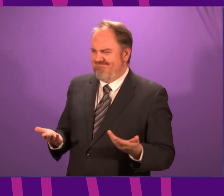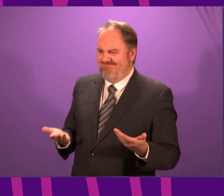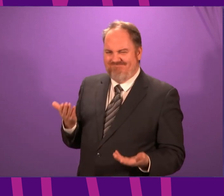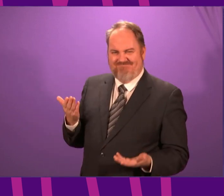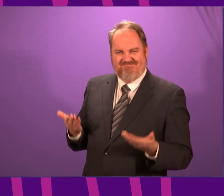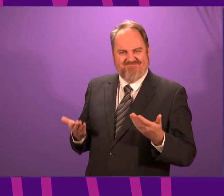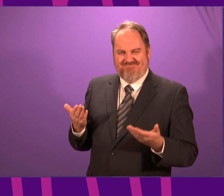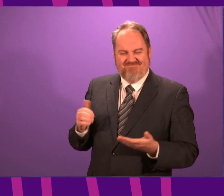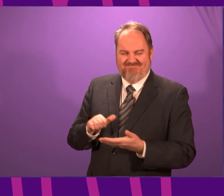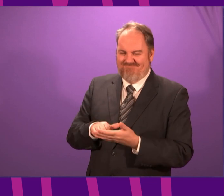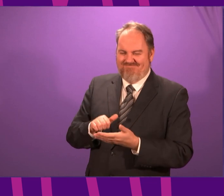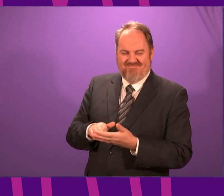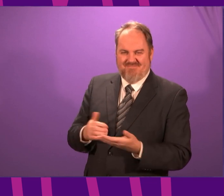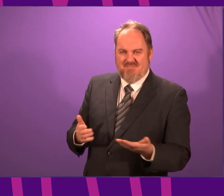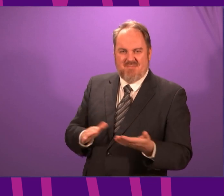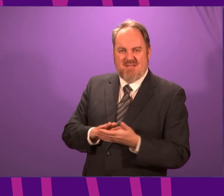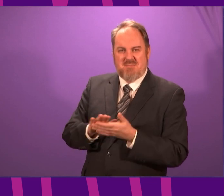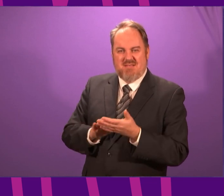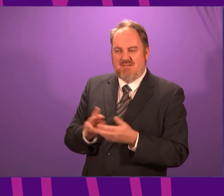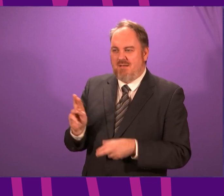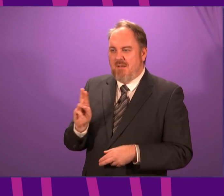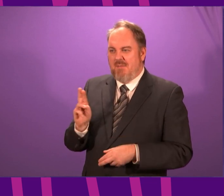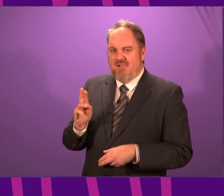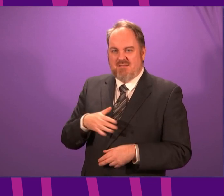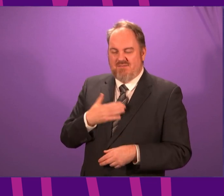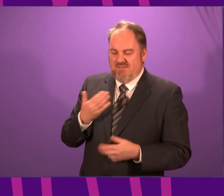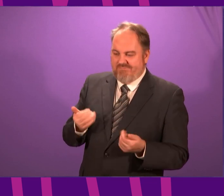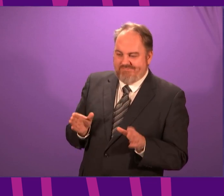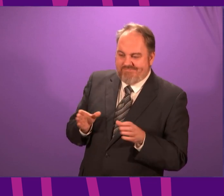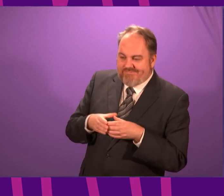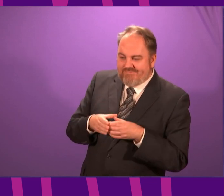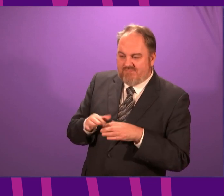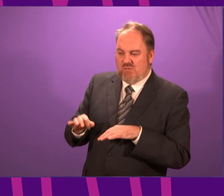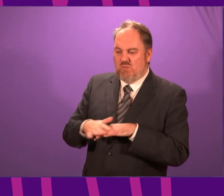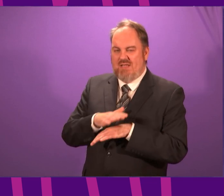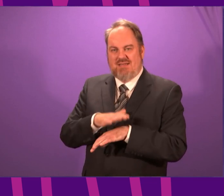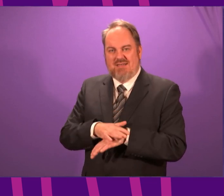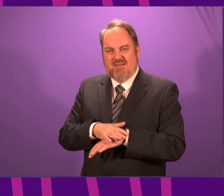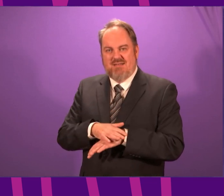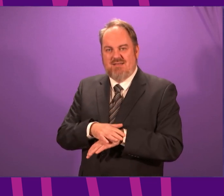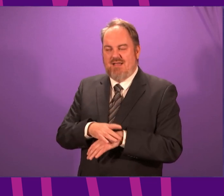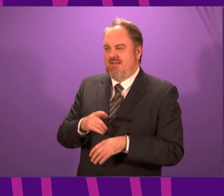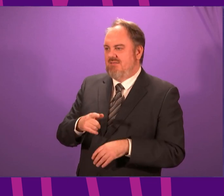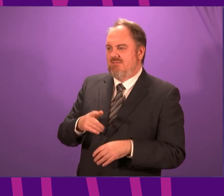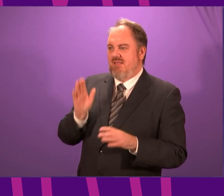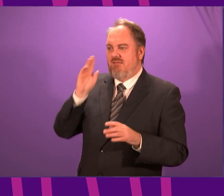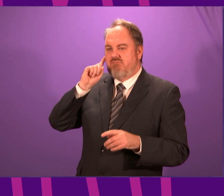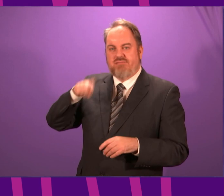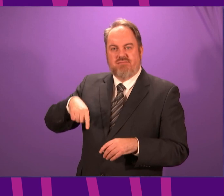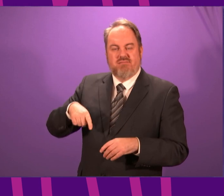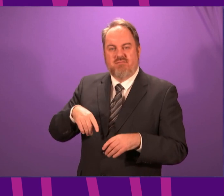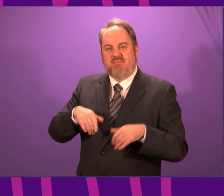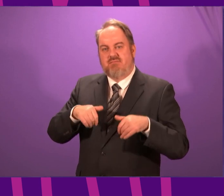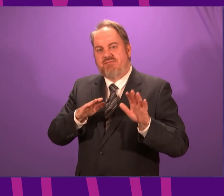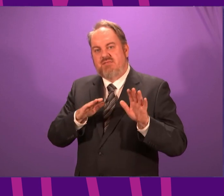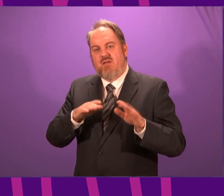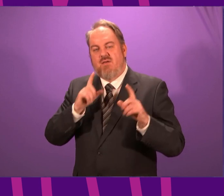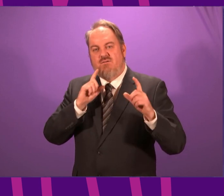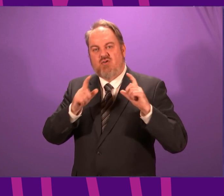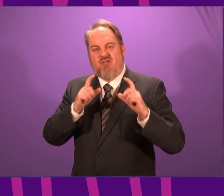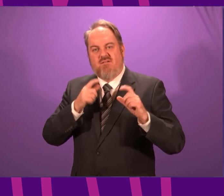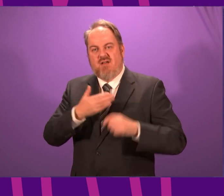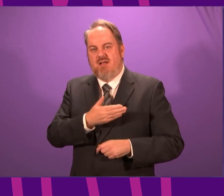at their wedding. This is resulting in couples going ahead with small weddings but cancelling our services. If that was changed, it would make a